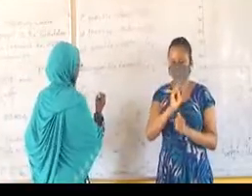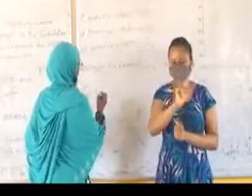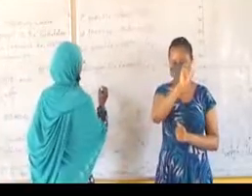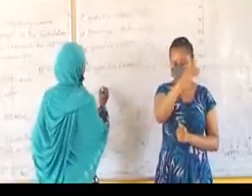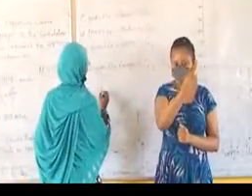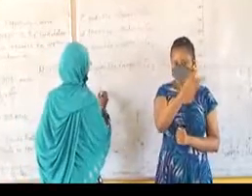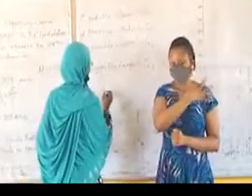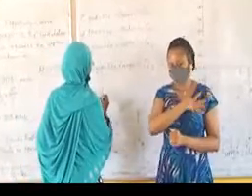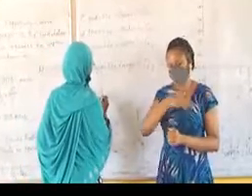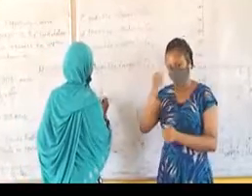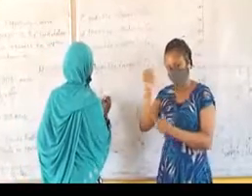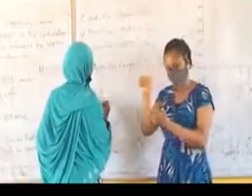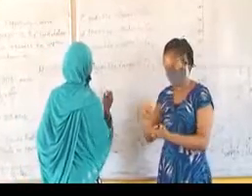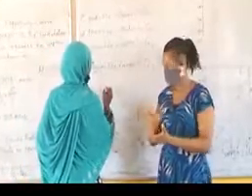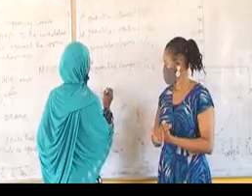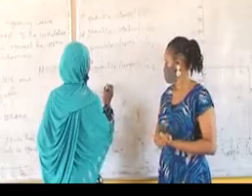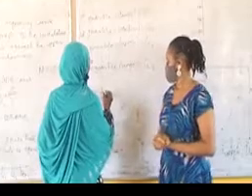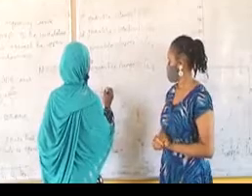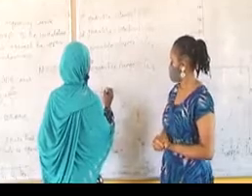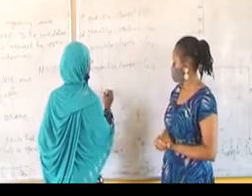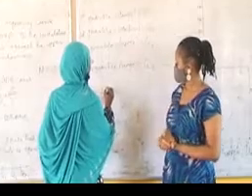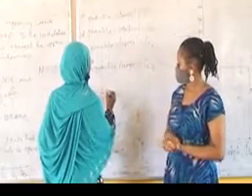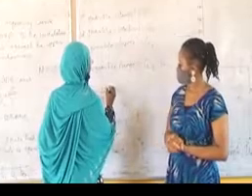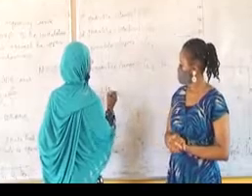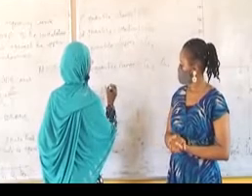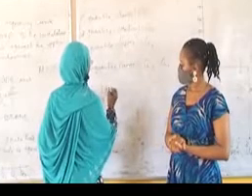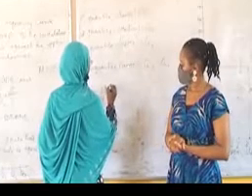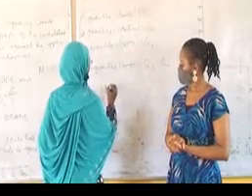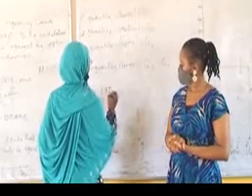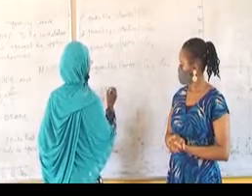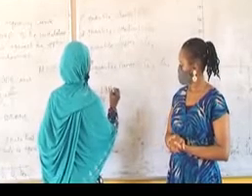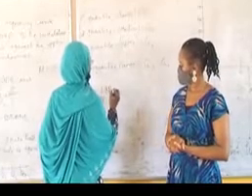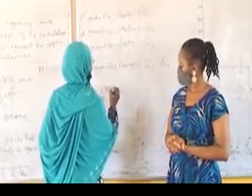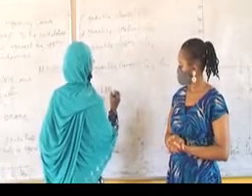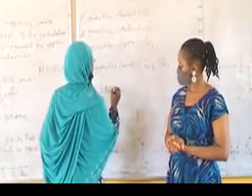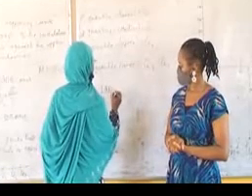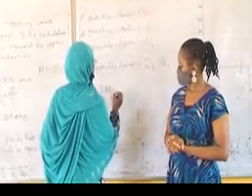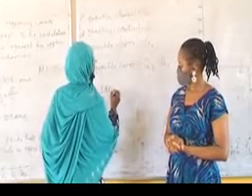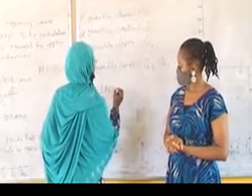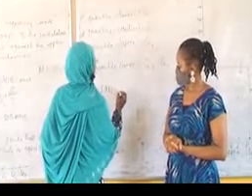you have 1/4 of the total frequency.